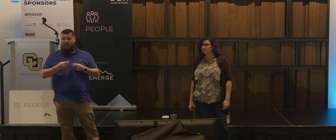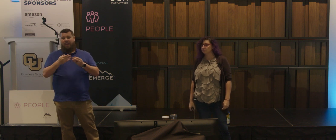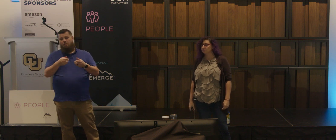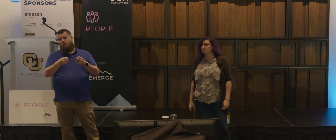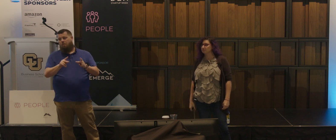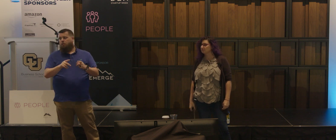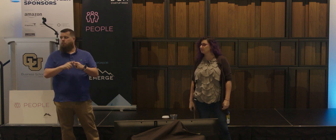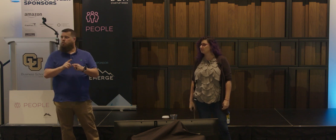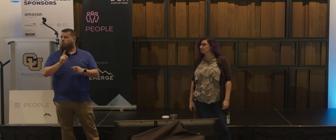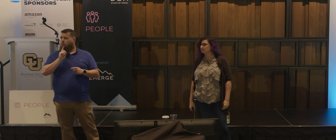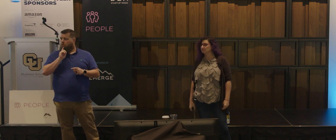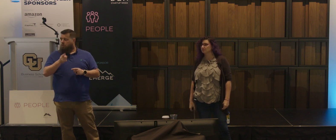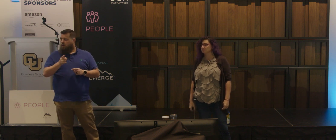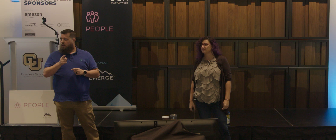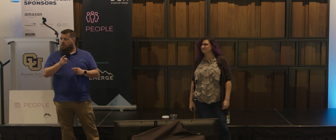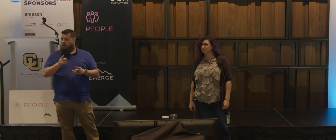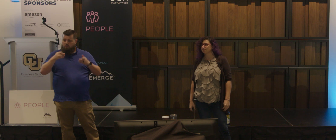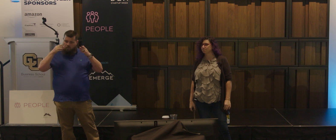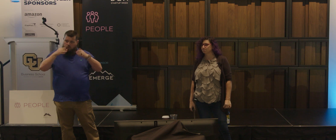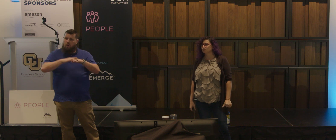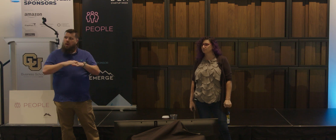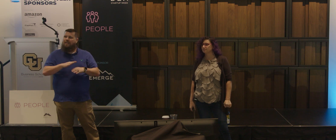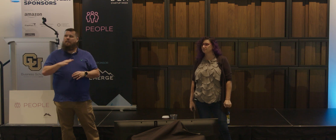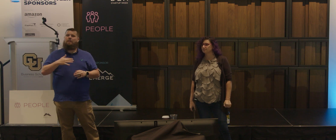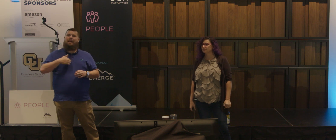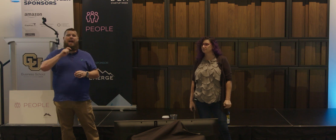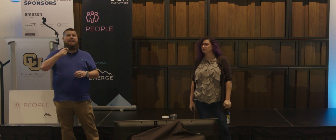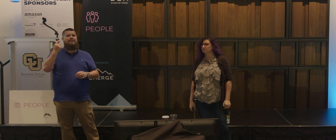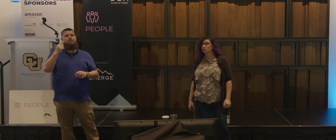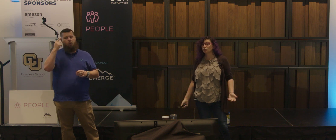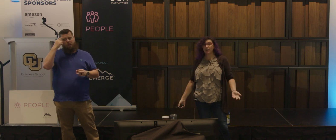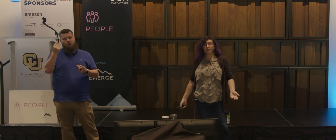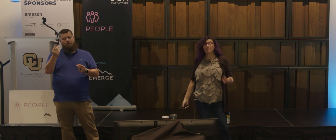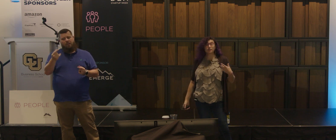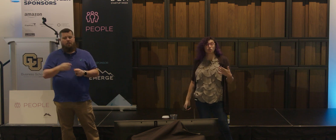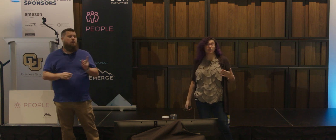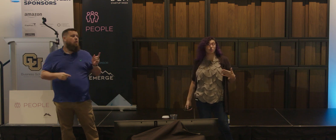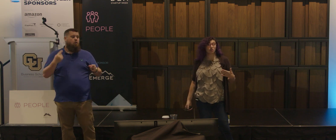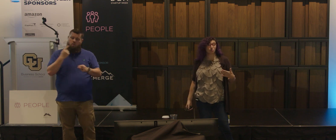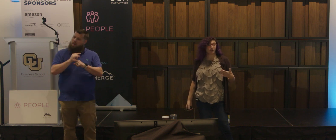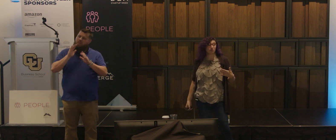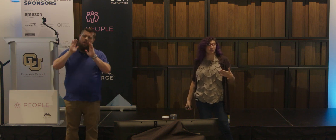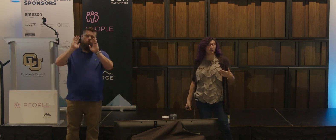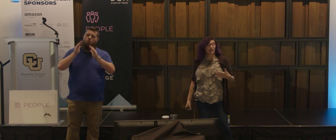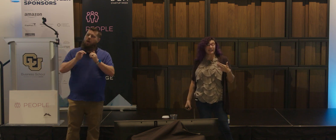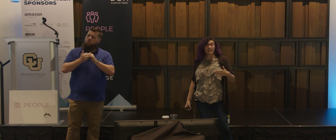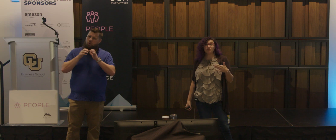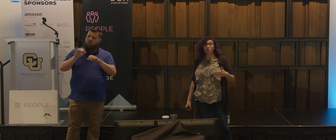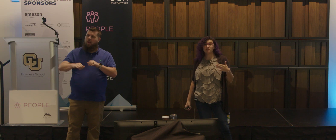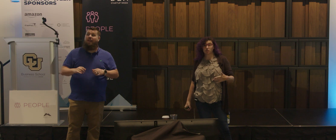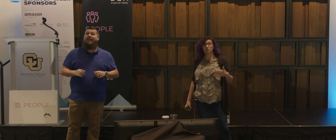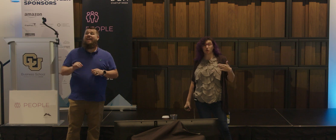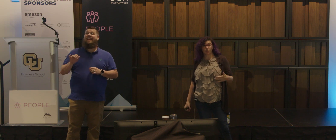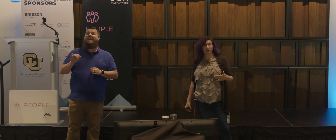an opportunity to really hone in on, I need somebody who can think on their feet. Right. And that's a great way to do that, right?